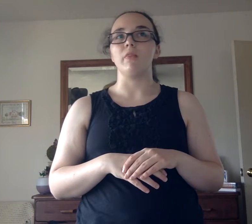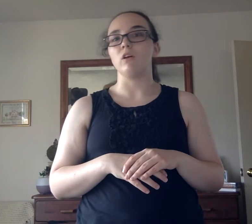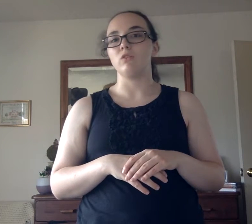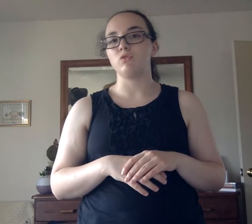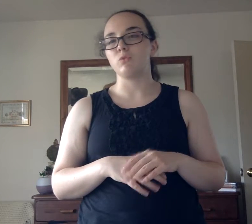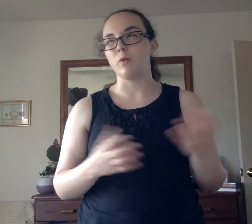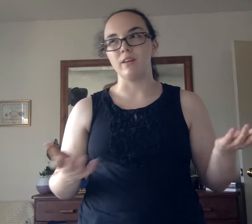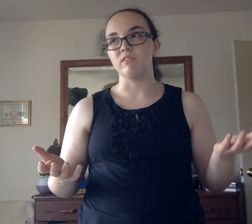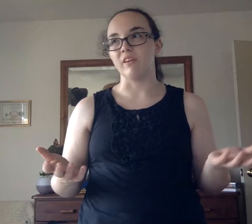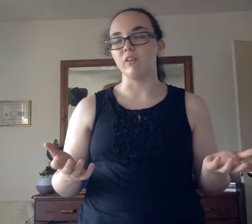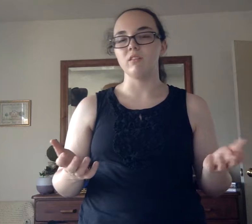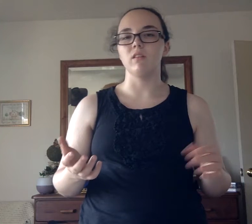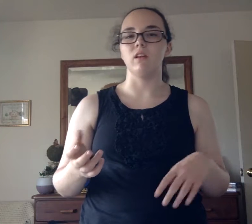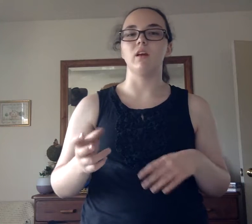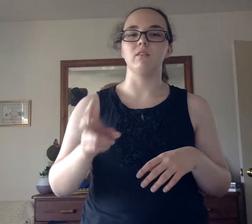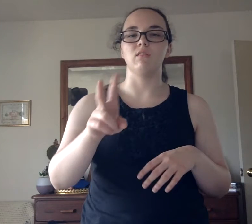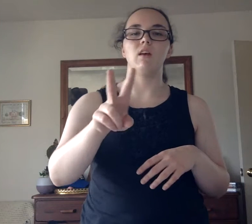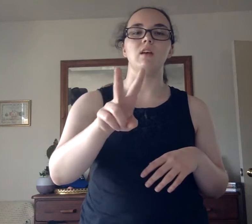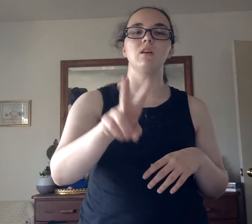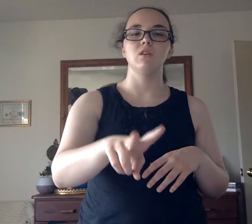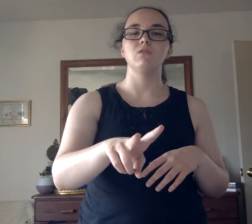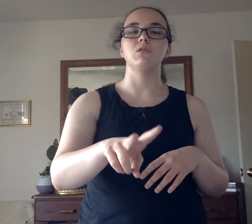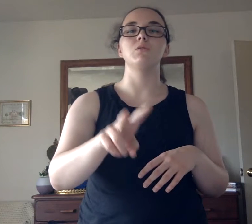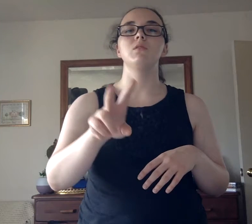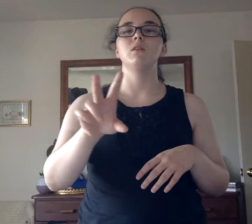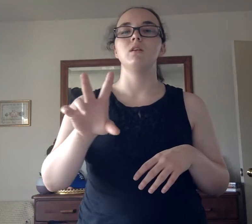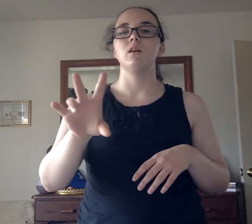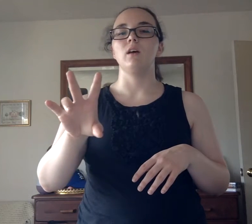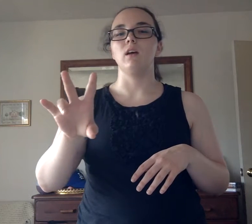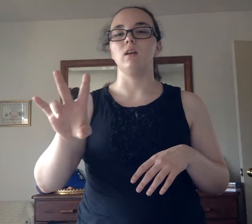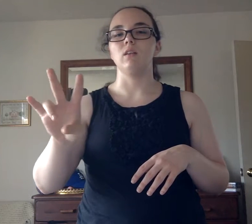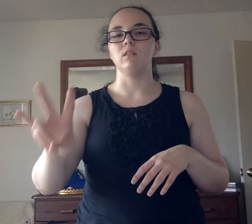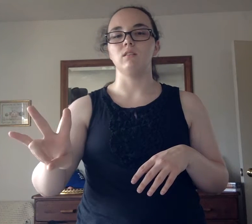the 27th, then I'd say 2 and 7.